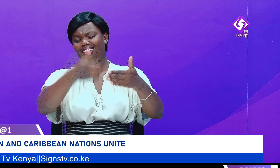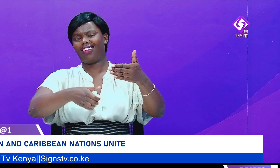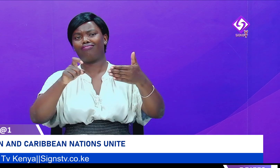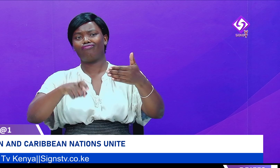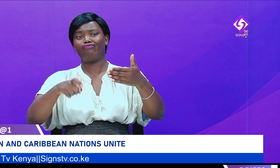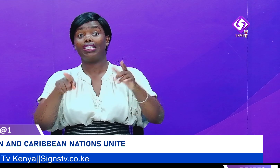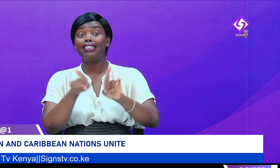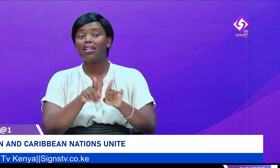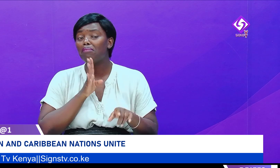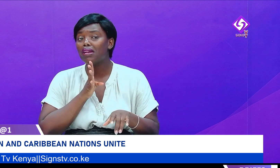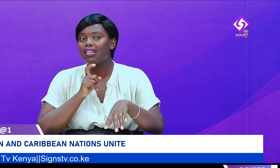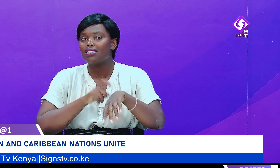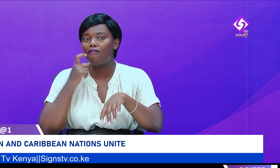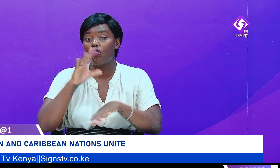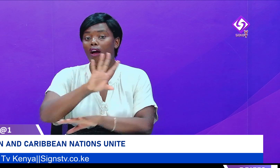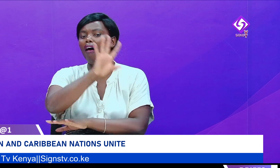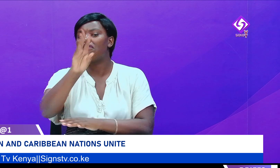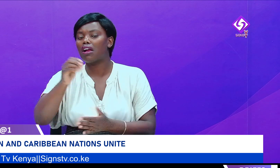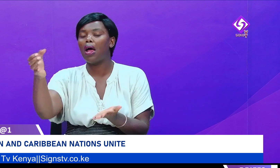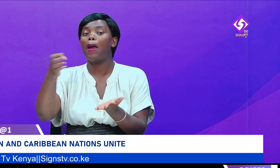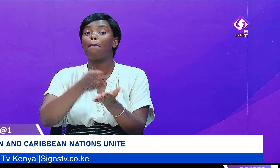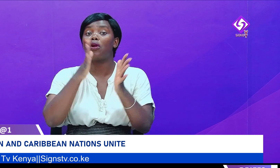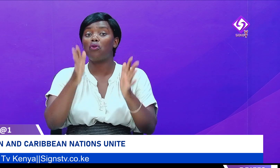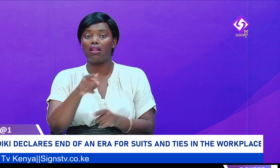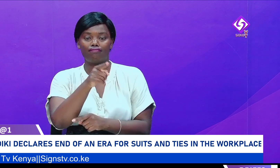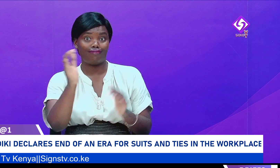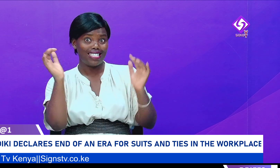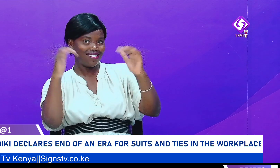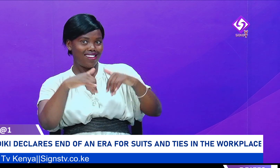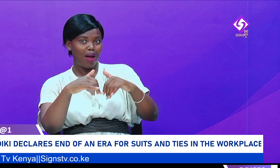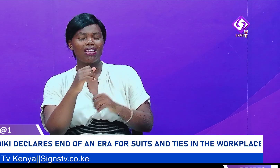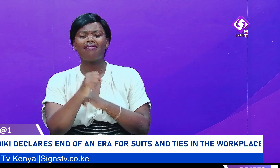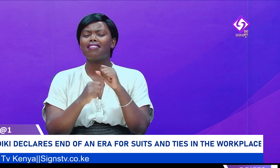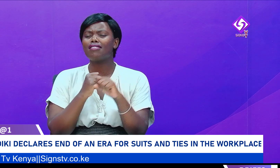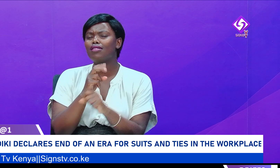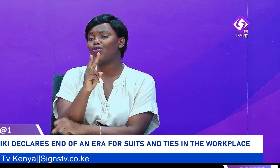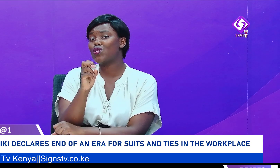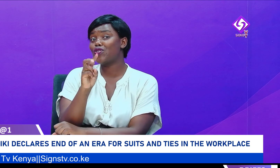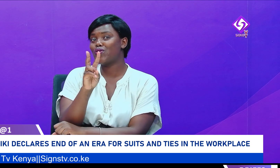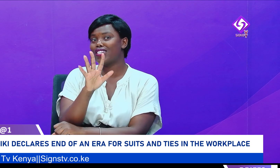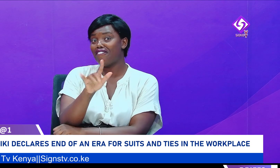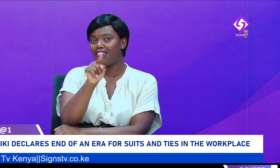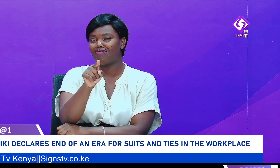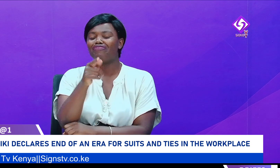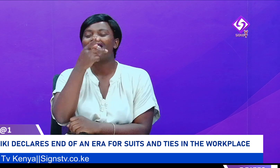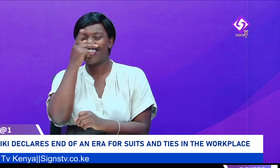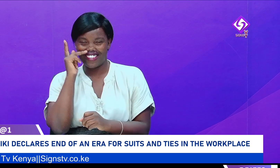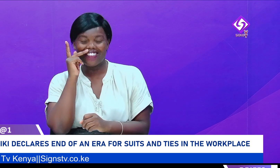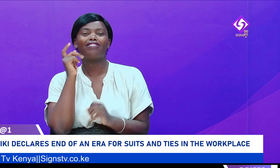And this has to come to an end where people are always wearing the suits. And